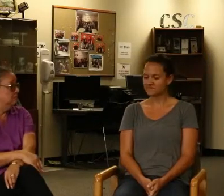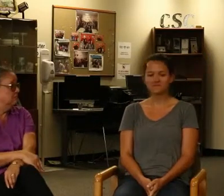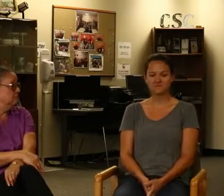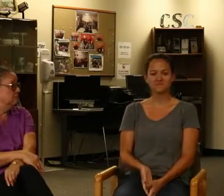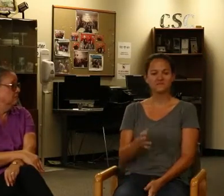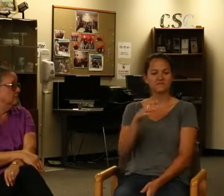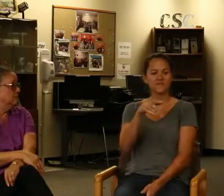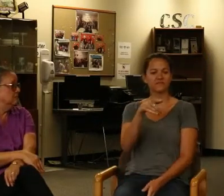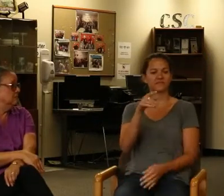Anything else, Olivia?